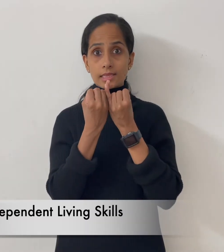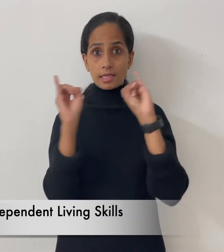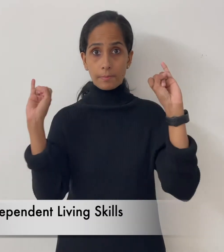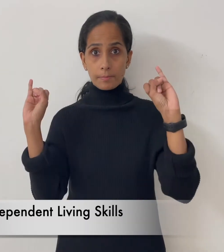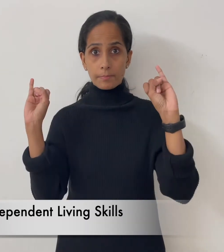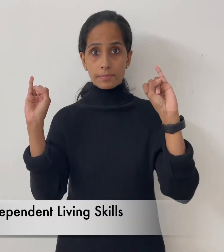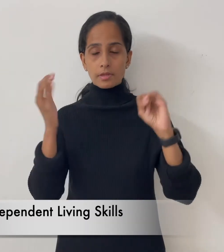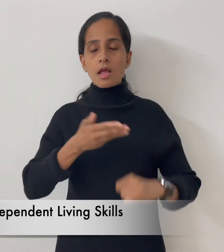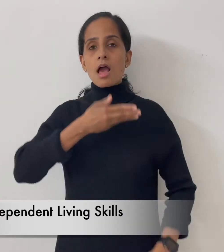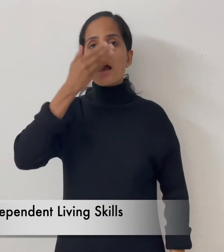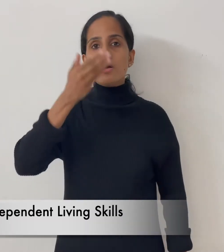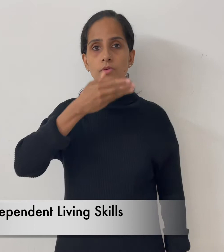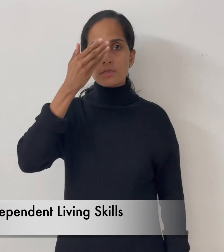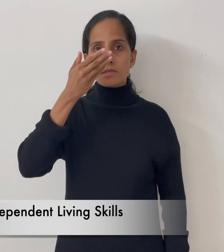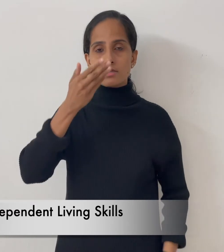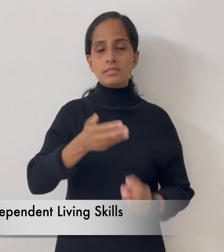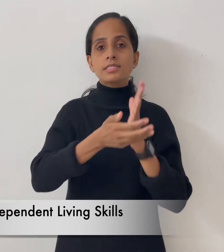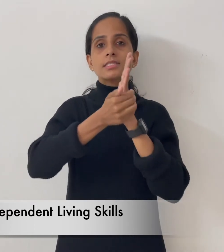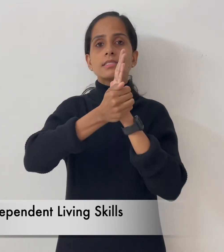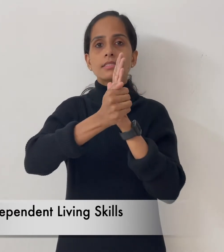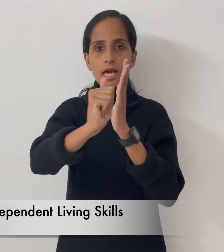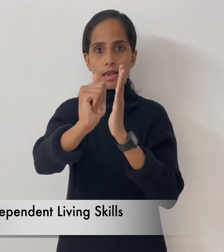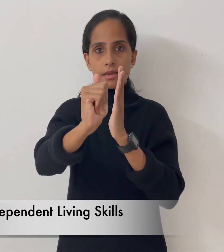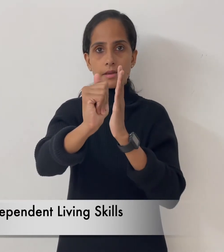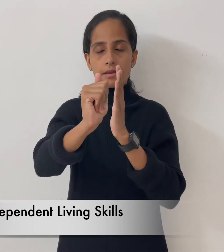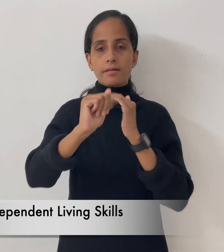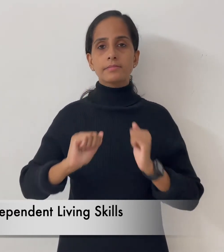independent living skills.